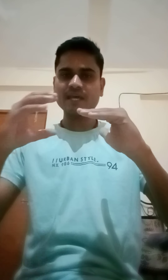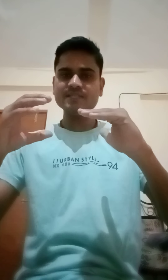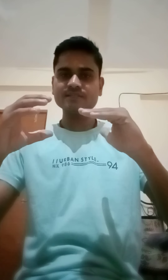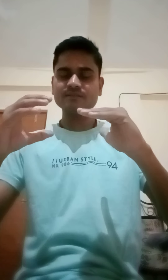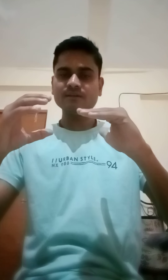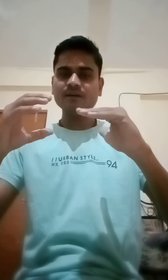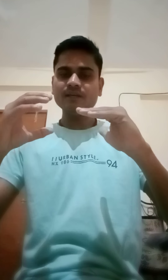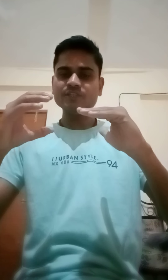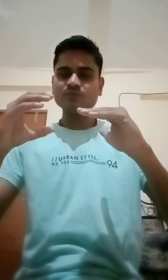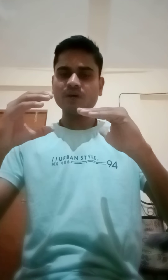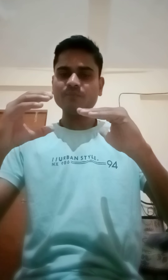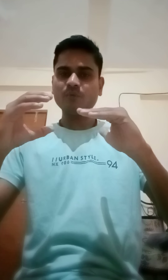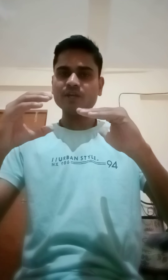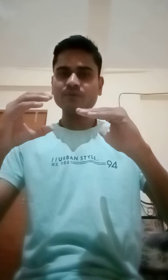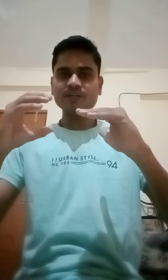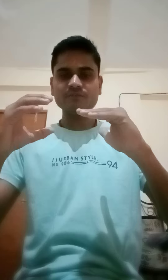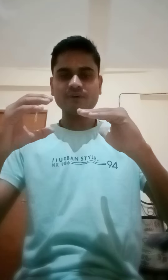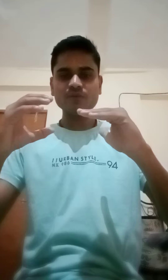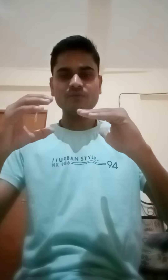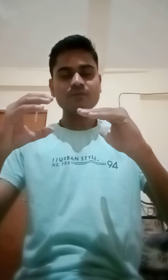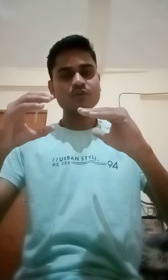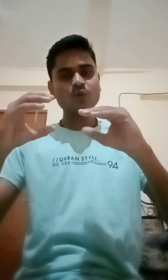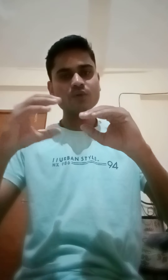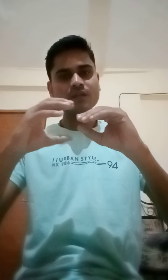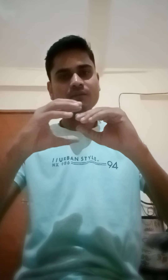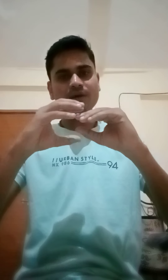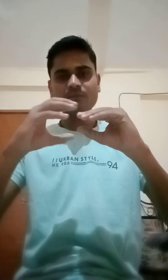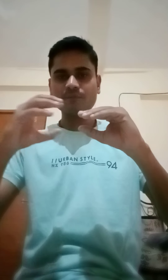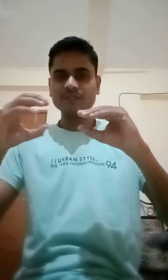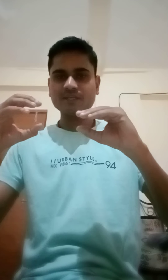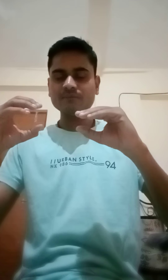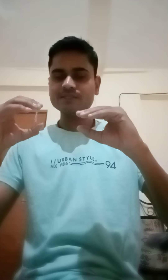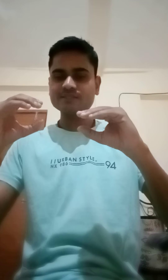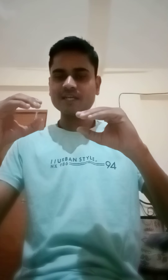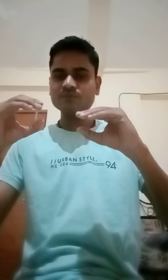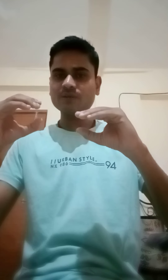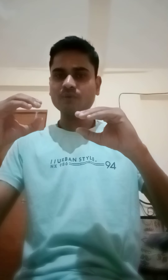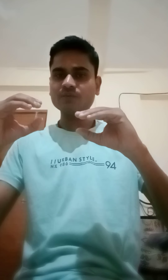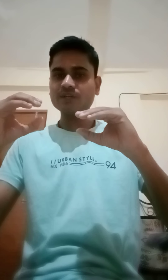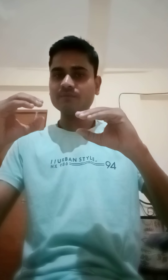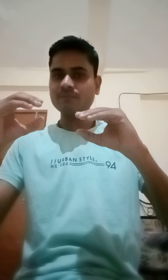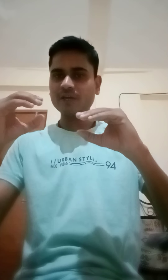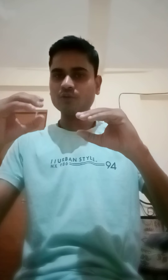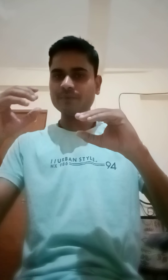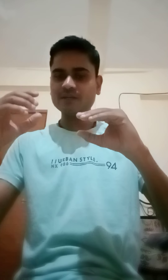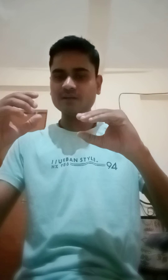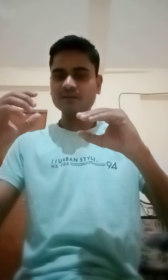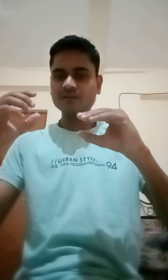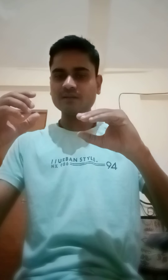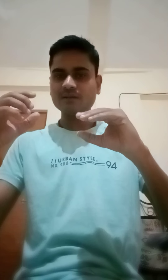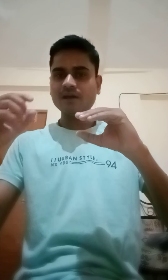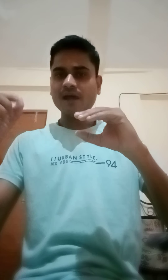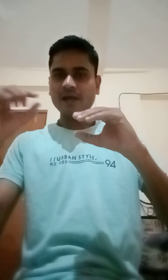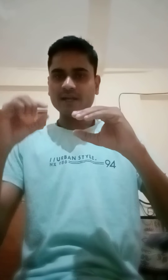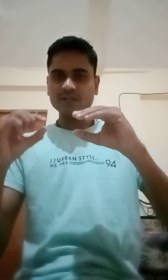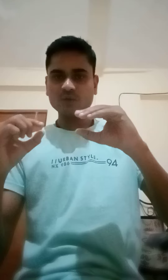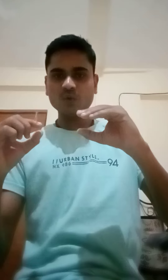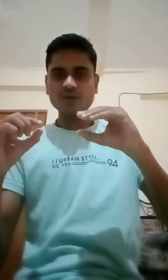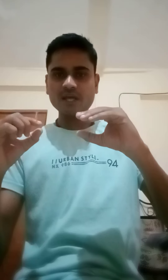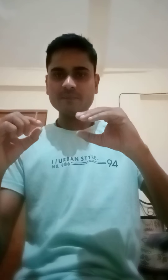size is 1.25, total fiber optic cable size 1.25 micrometer, and core